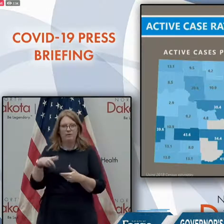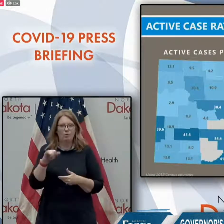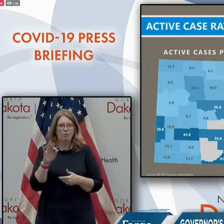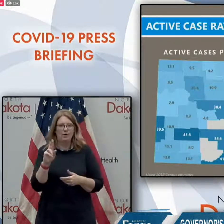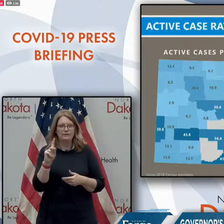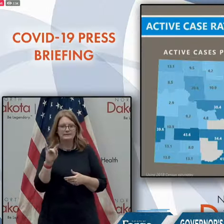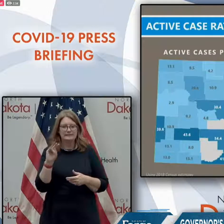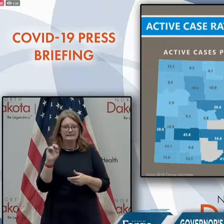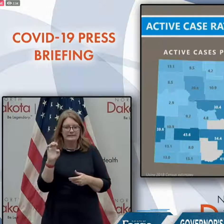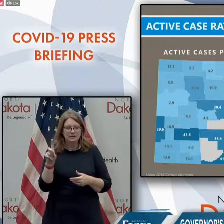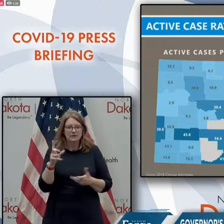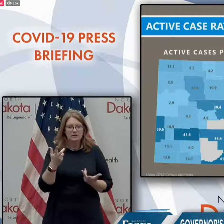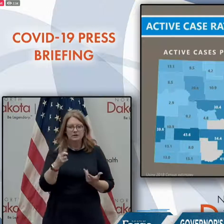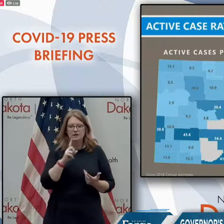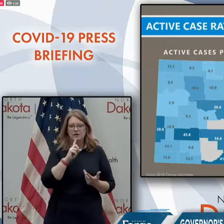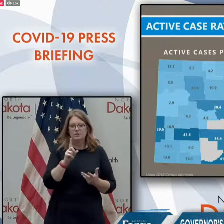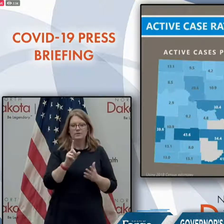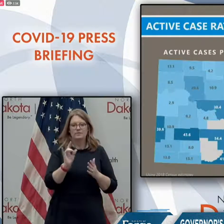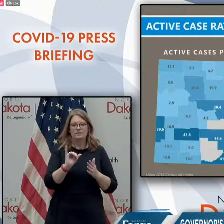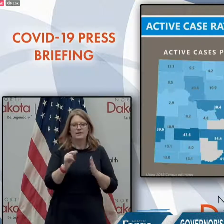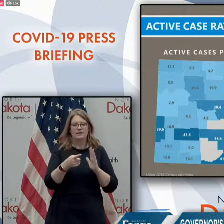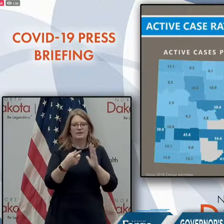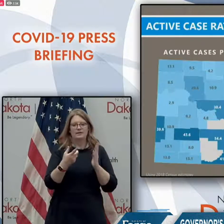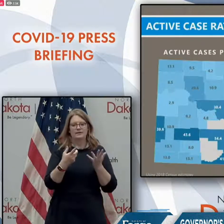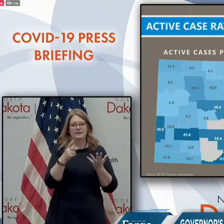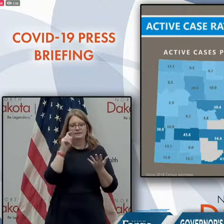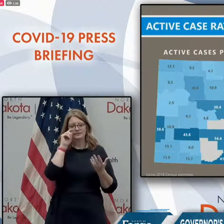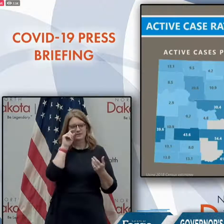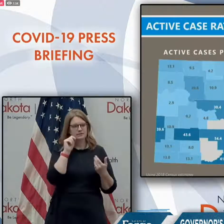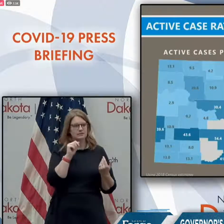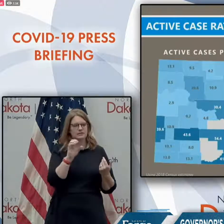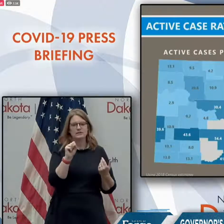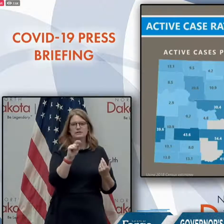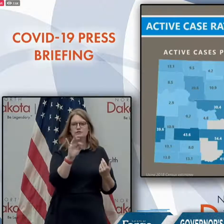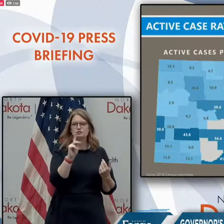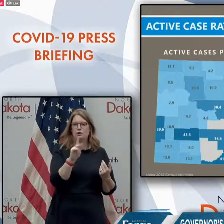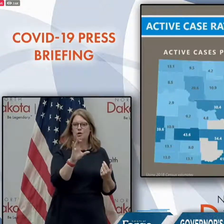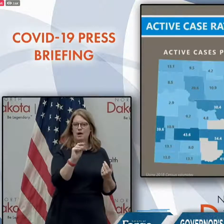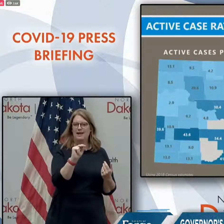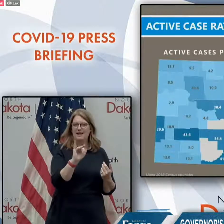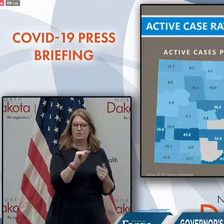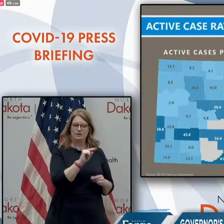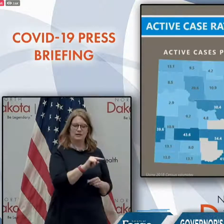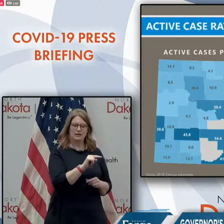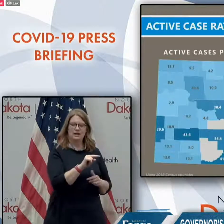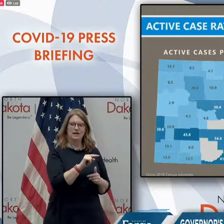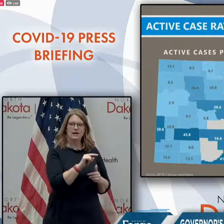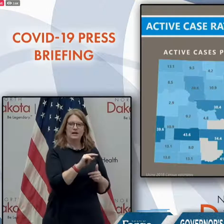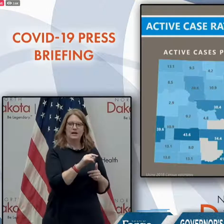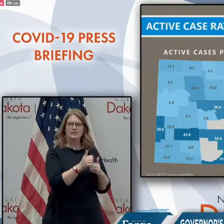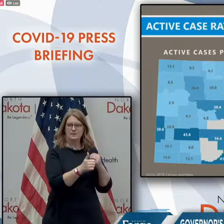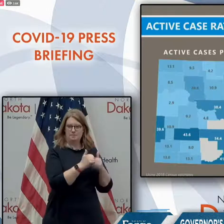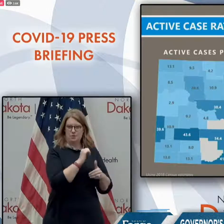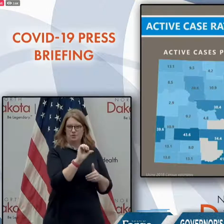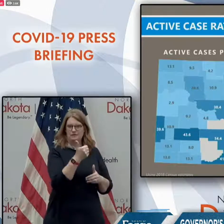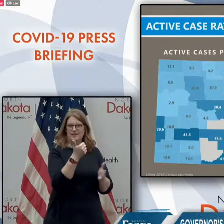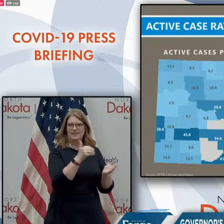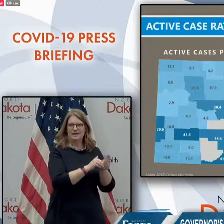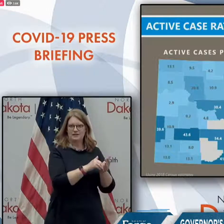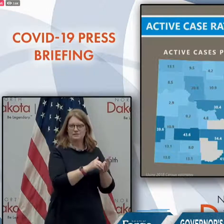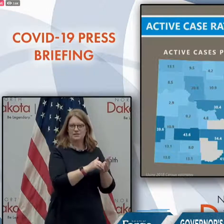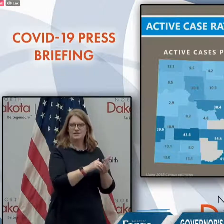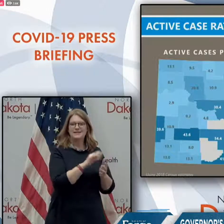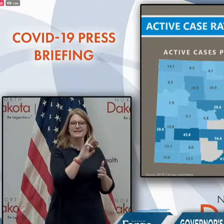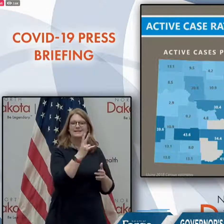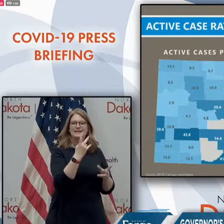10,000, it's high. And for example, again, in Stark County has a per capita rate that's 7 times